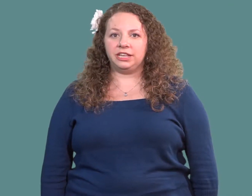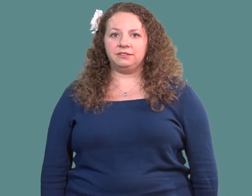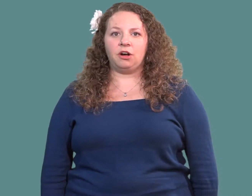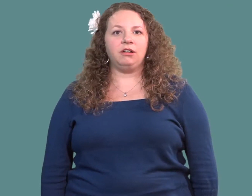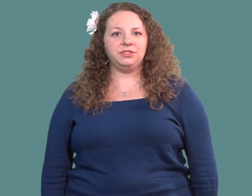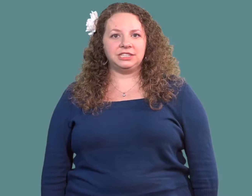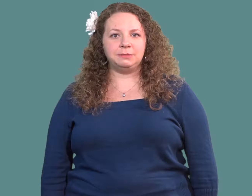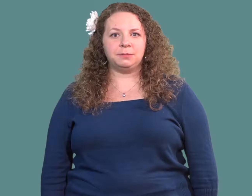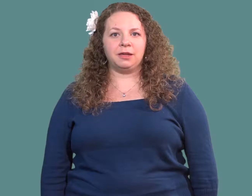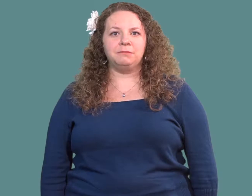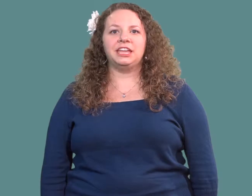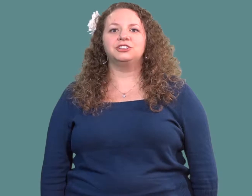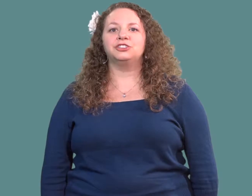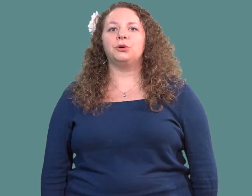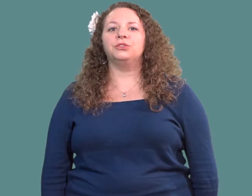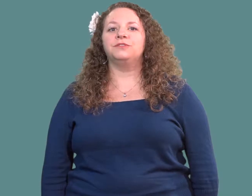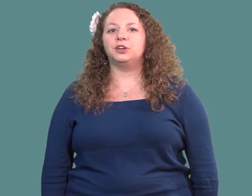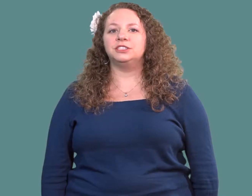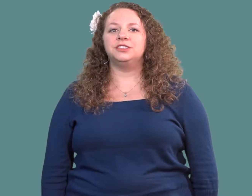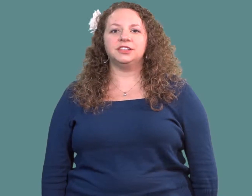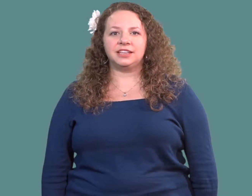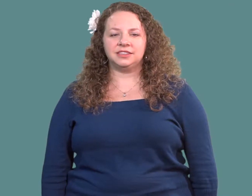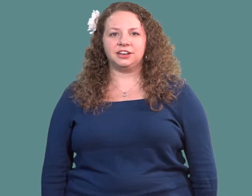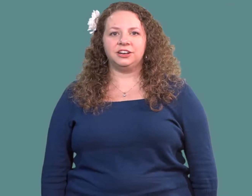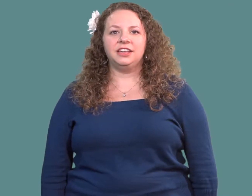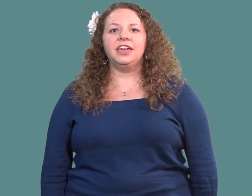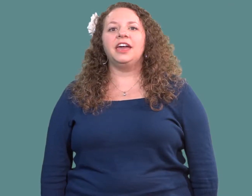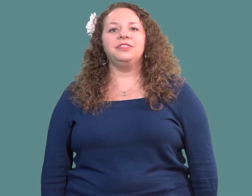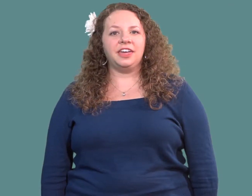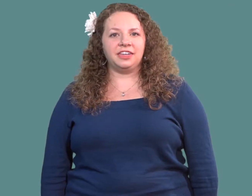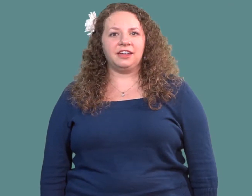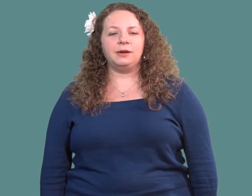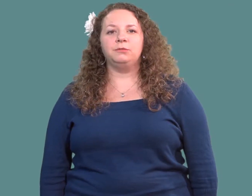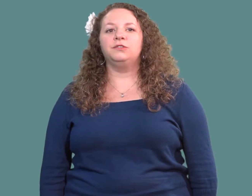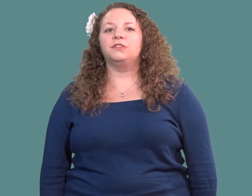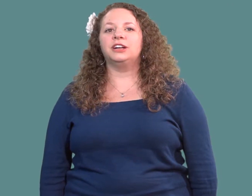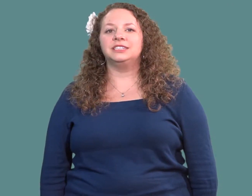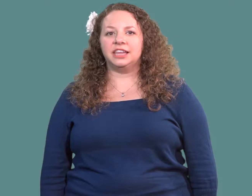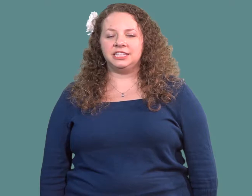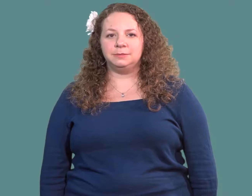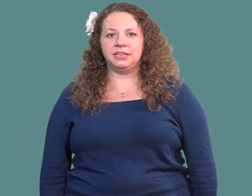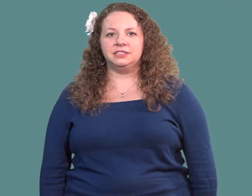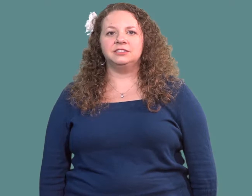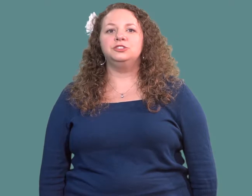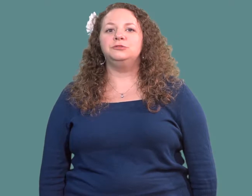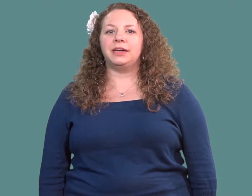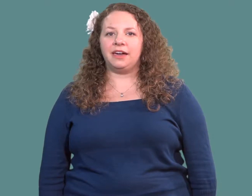Courtney all in the same spot, making sure to hold the first and the last letter, and then I will move over a slight space to my